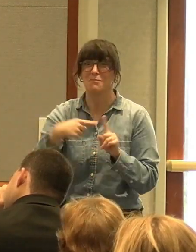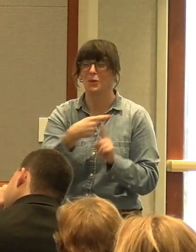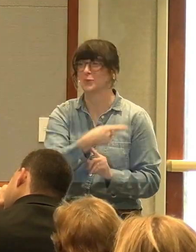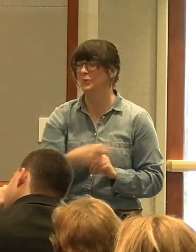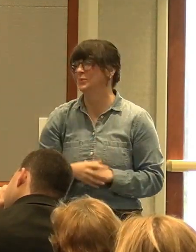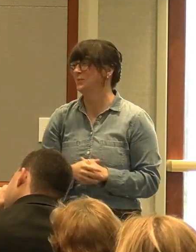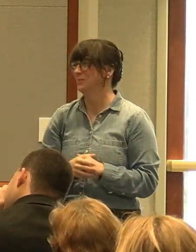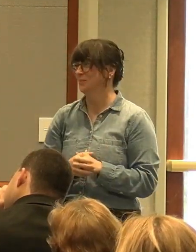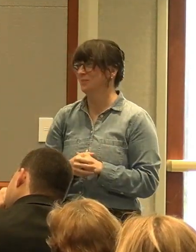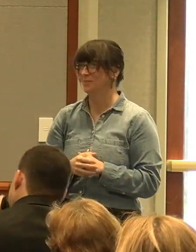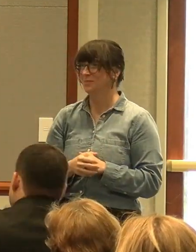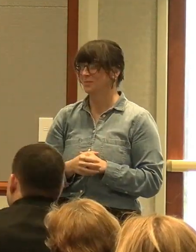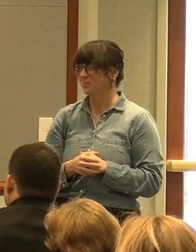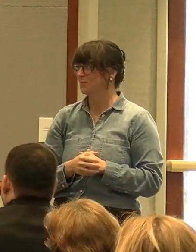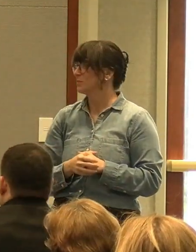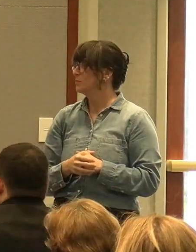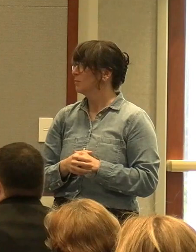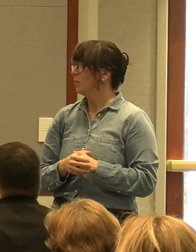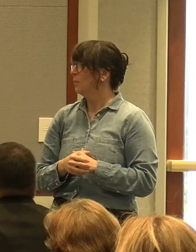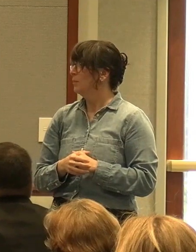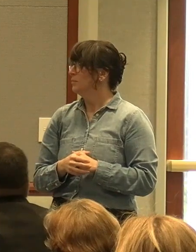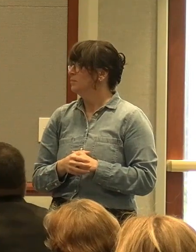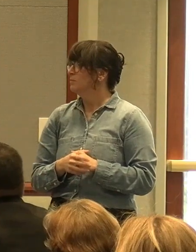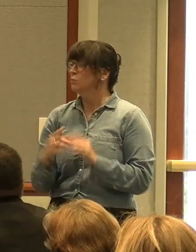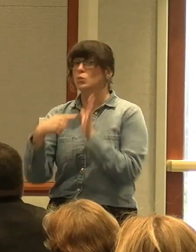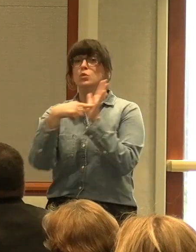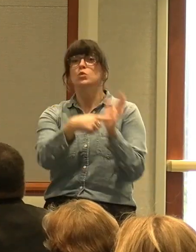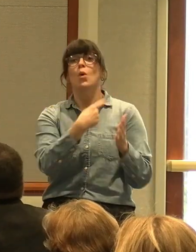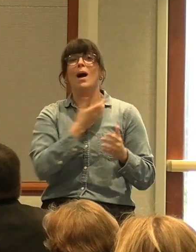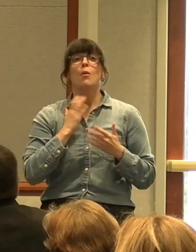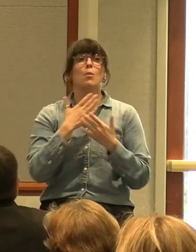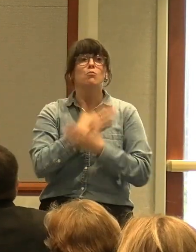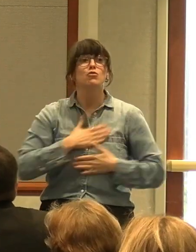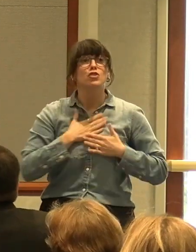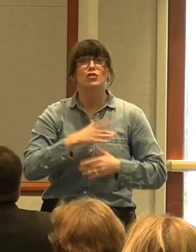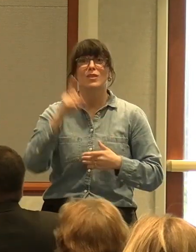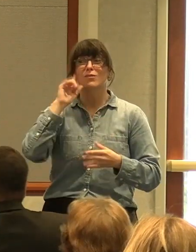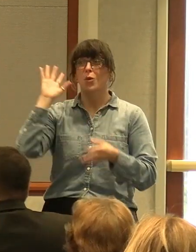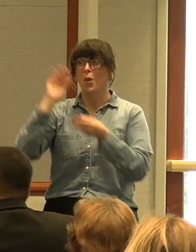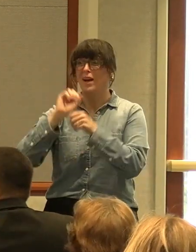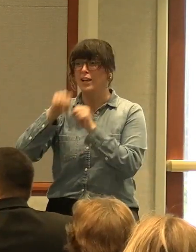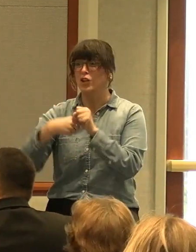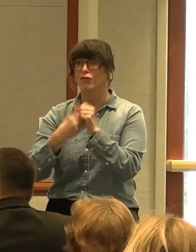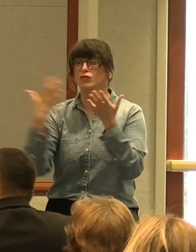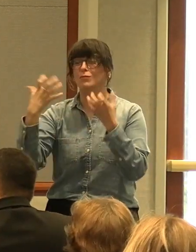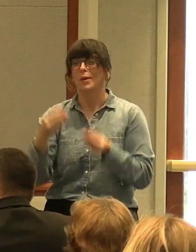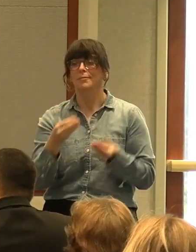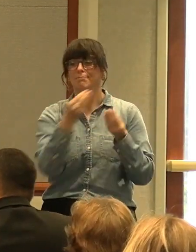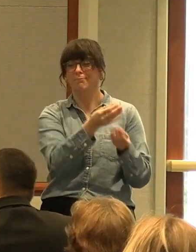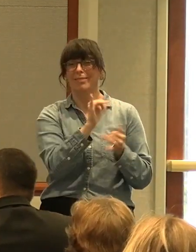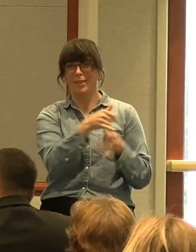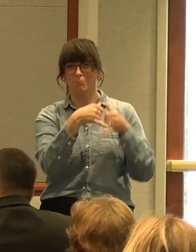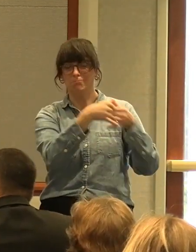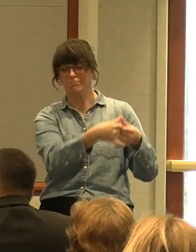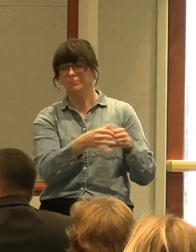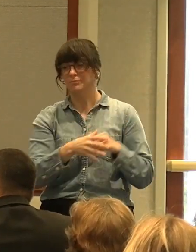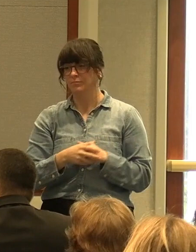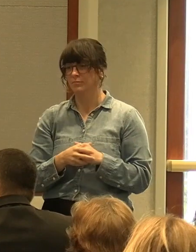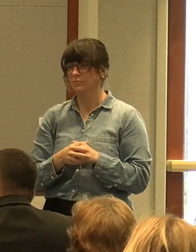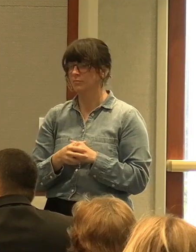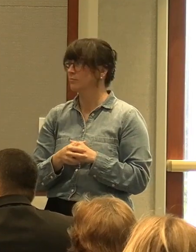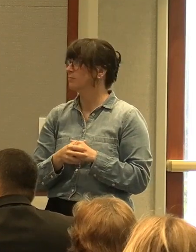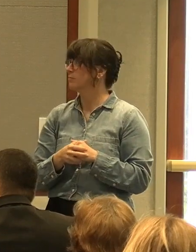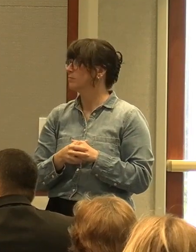you. As a token of our appreciation for your decades of service, we wanted to give you that mezuzah, or that. But let it be, tzedakah